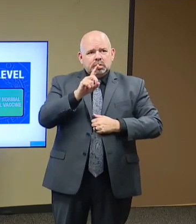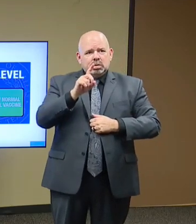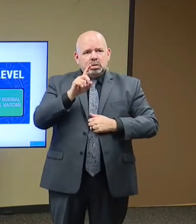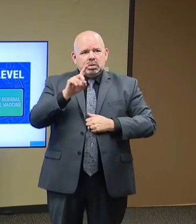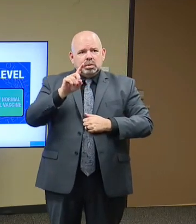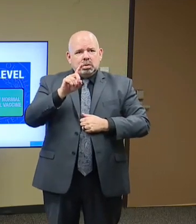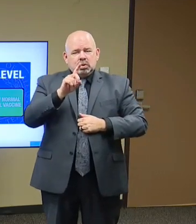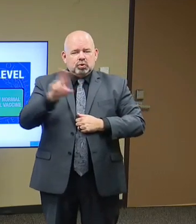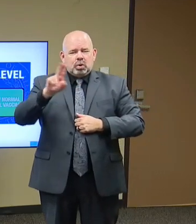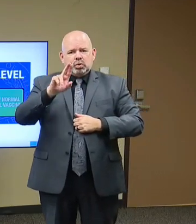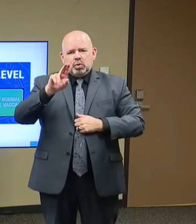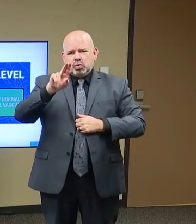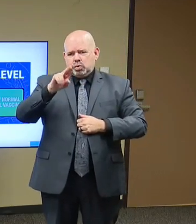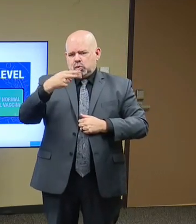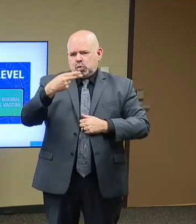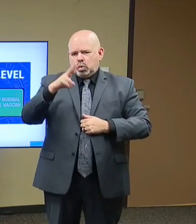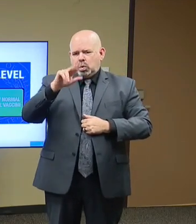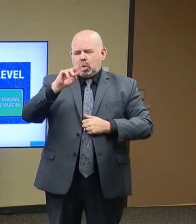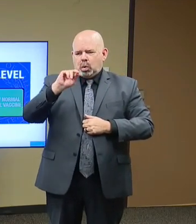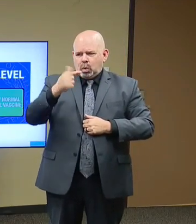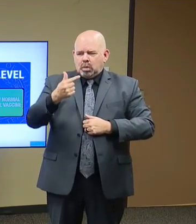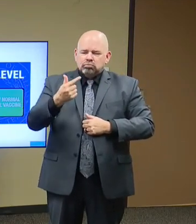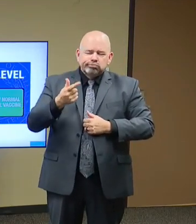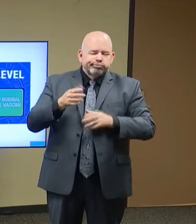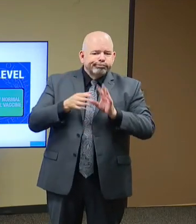Let me grab my mask.